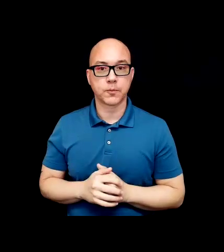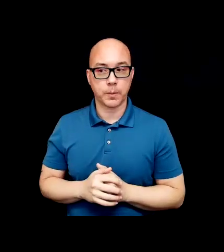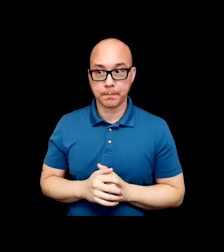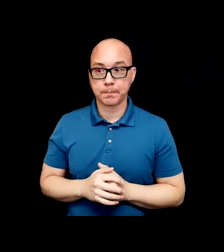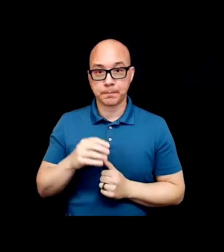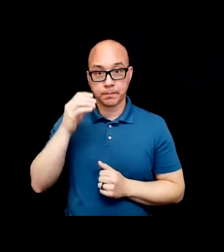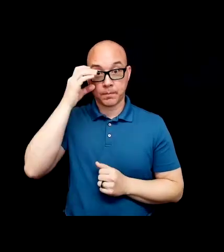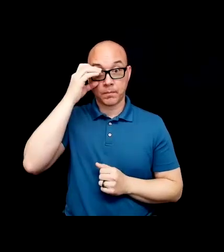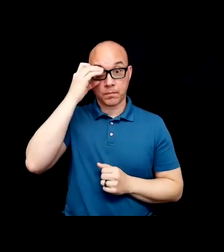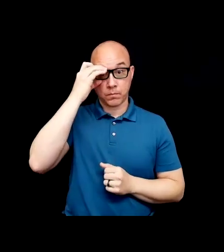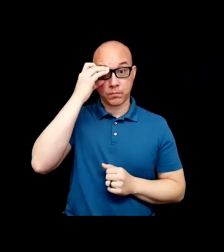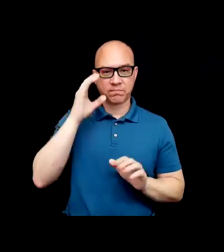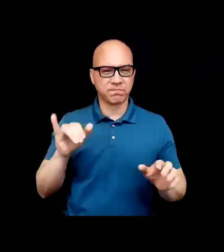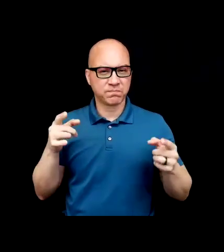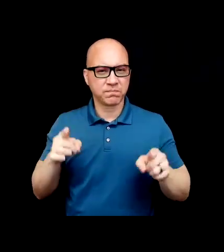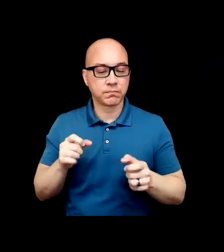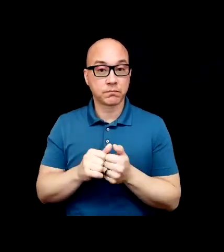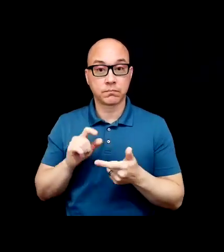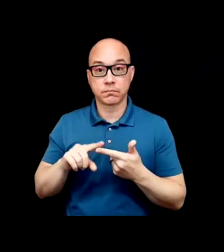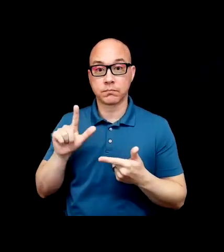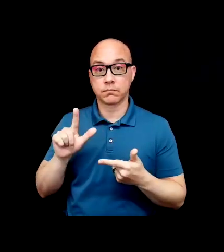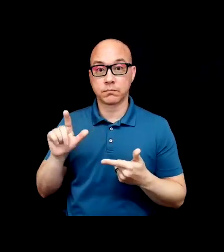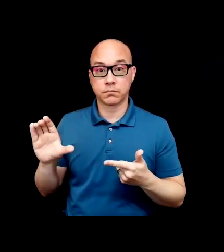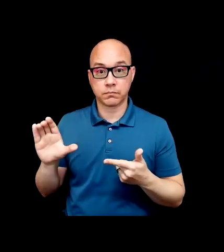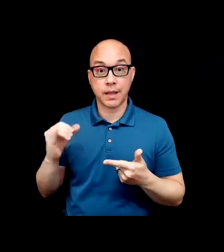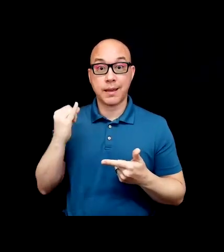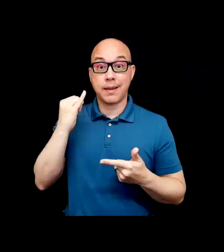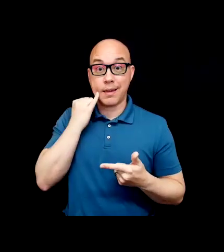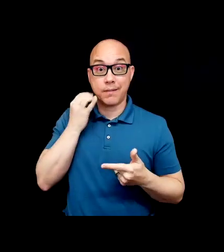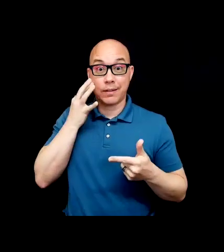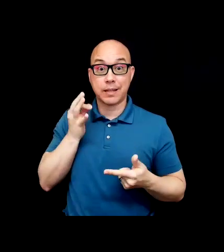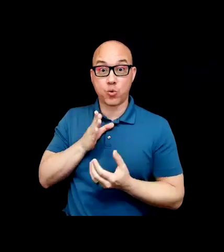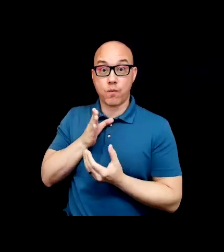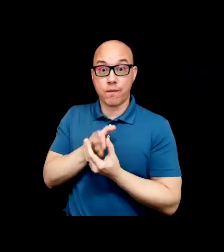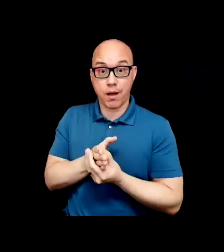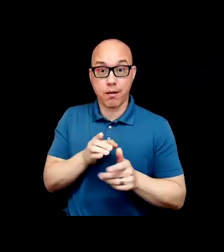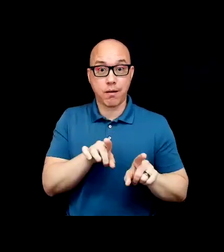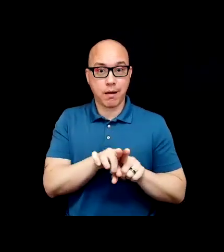Okay, so that's what happens with an LLC that elects to file as a corporation.